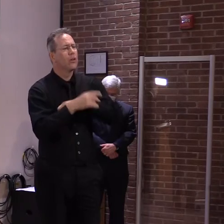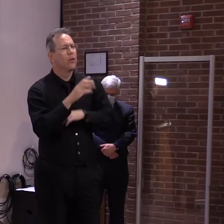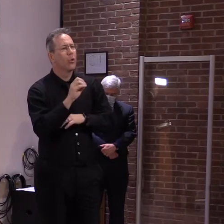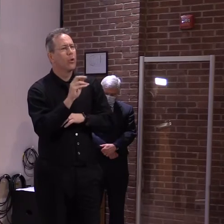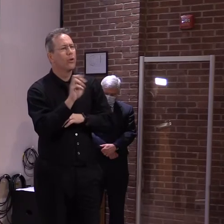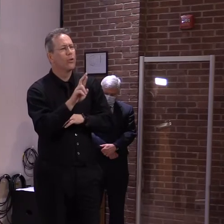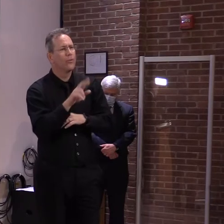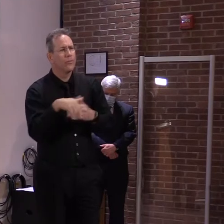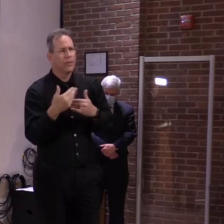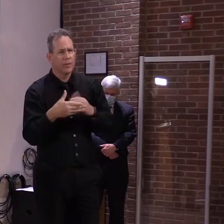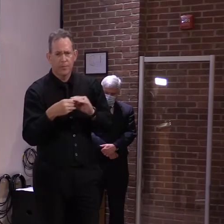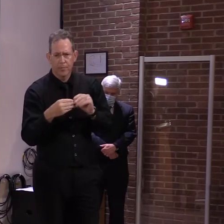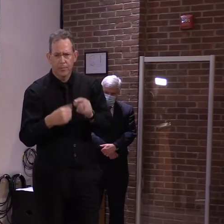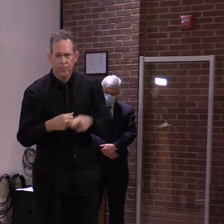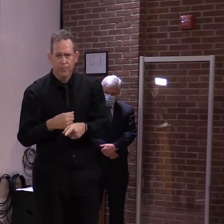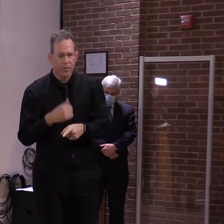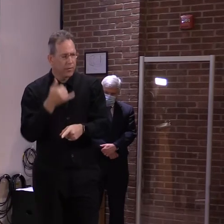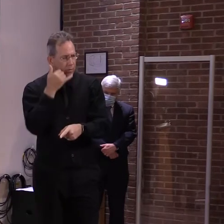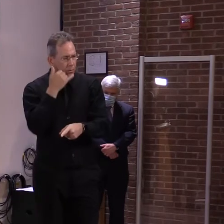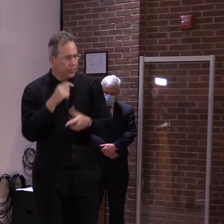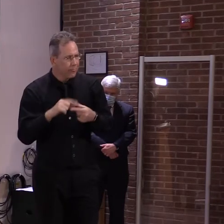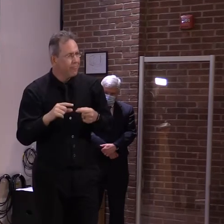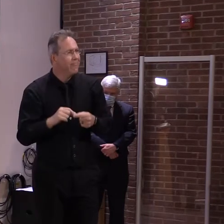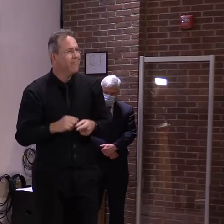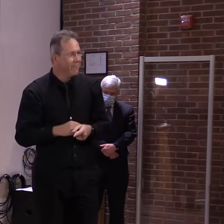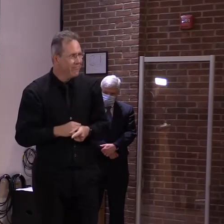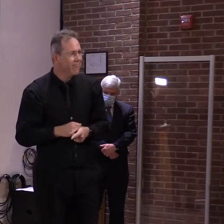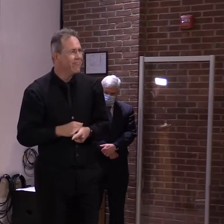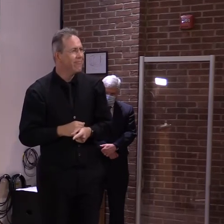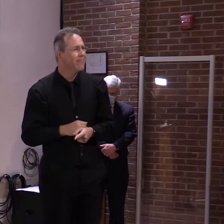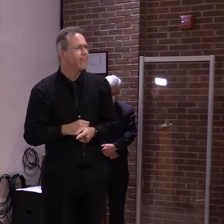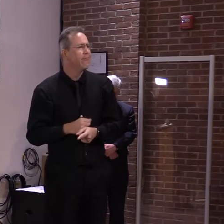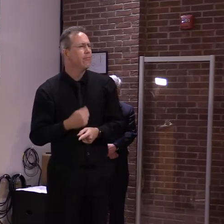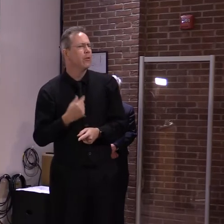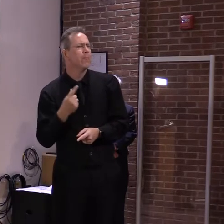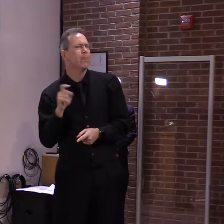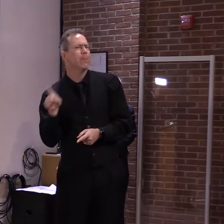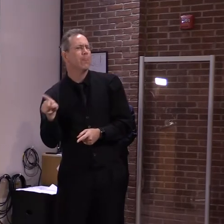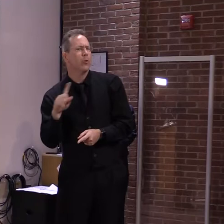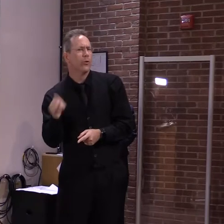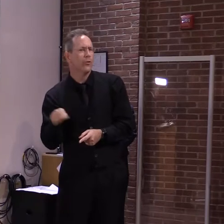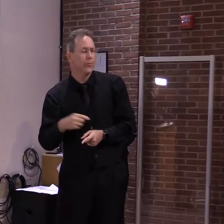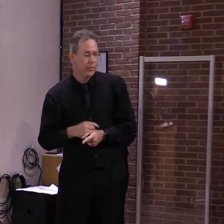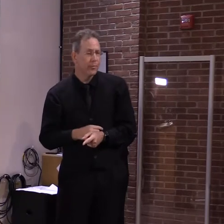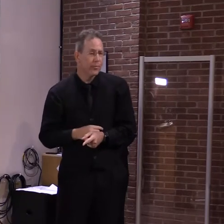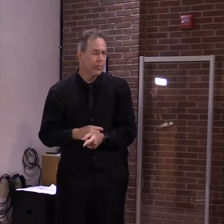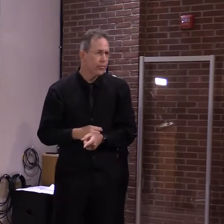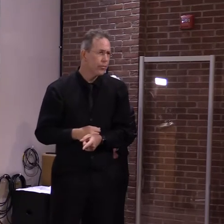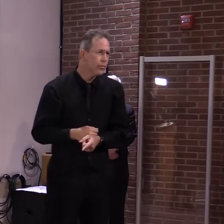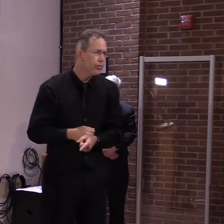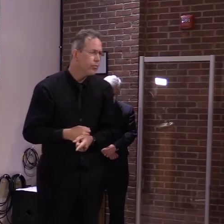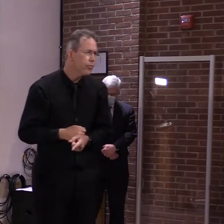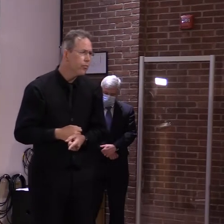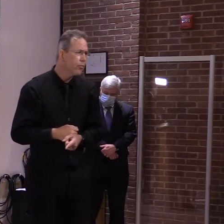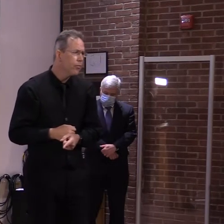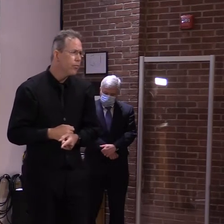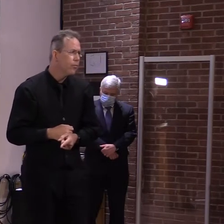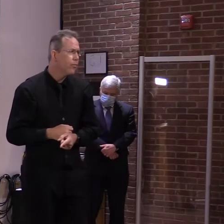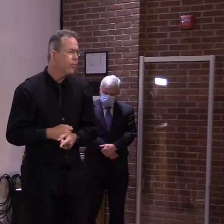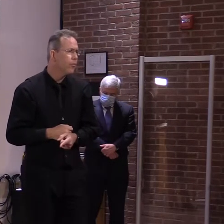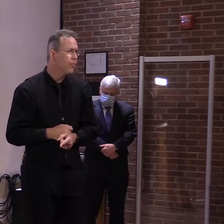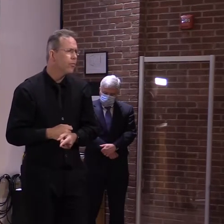Good morning, Gov. A quick follow-up on Tim McQuiston's question. I believe there's